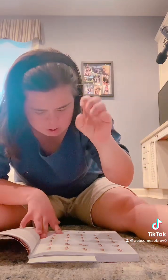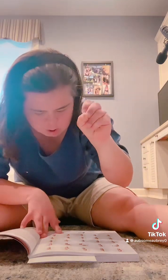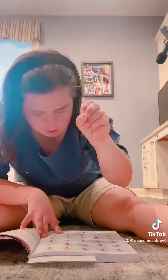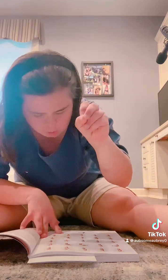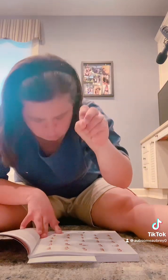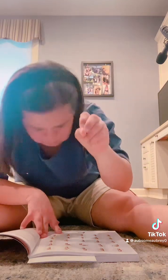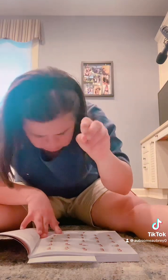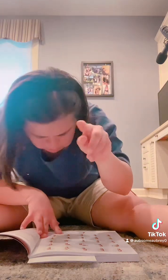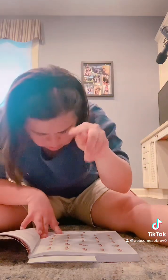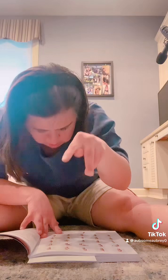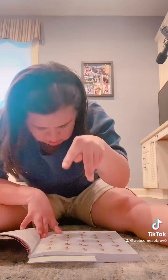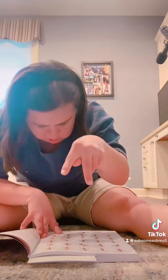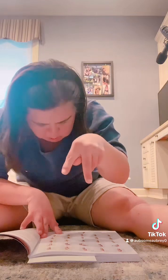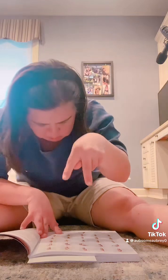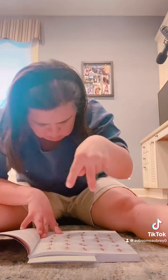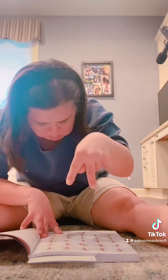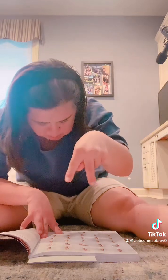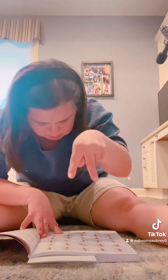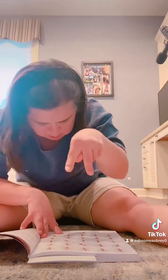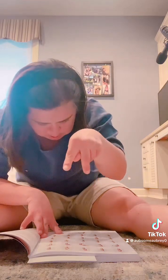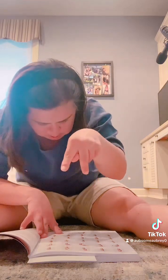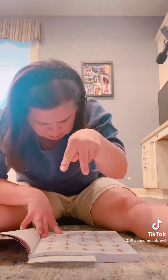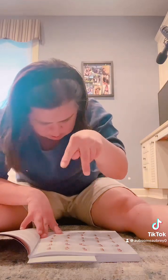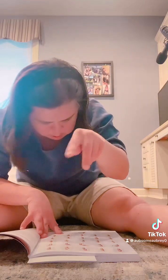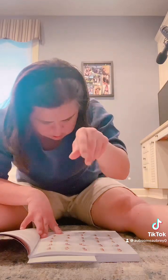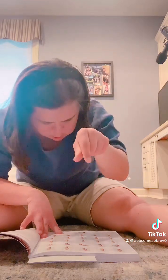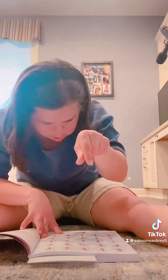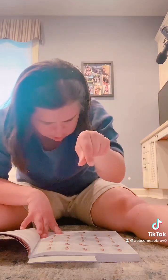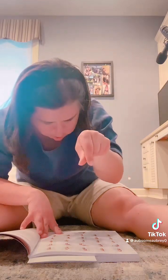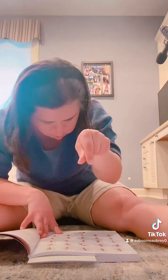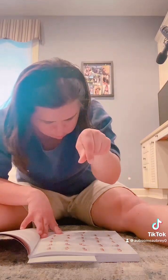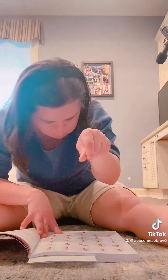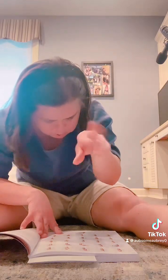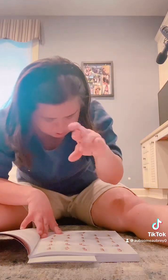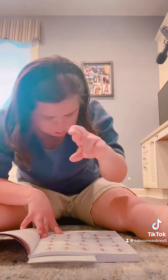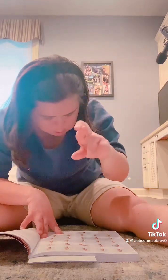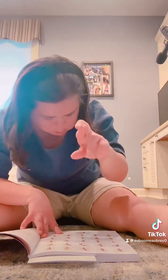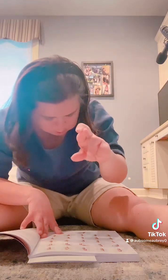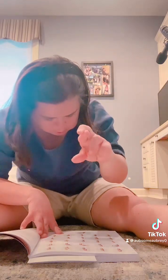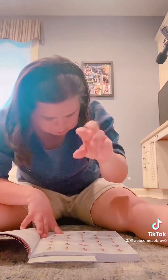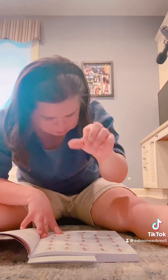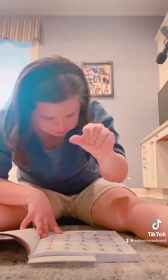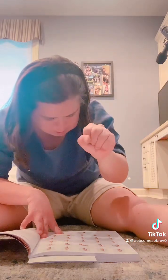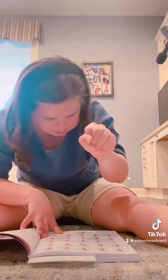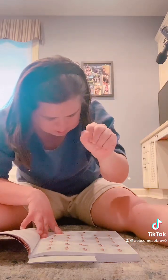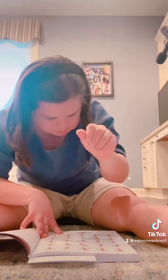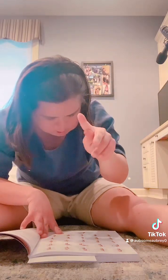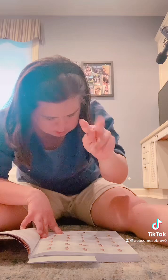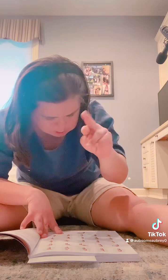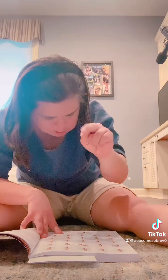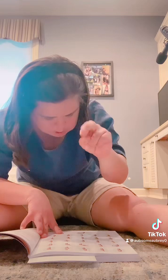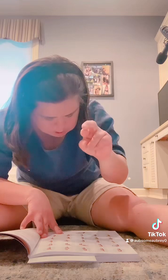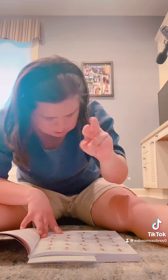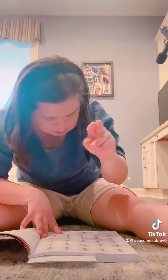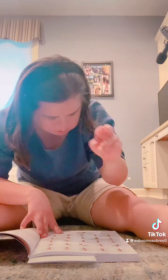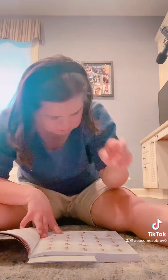O, P, Q, R, S, I think